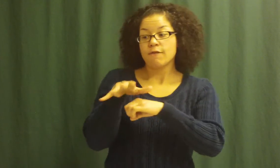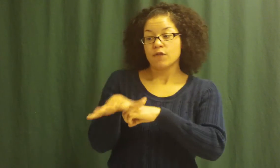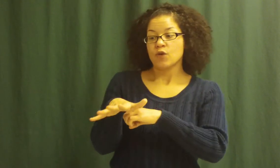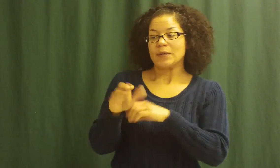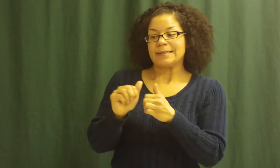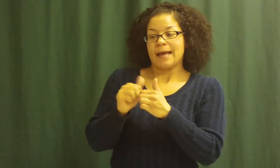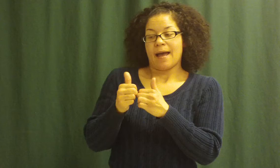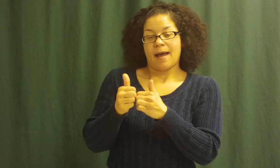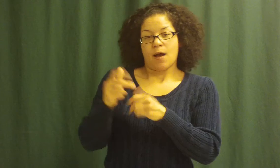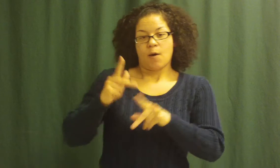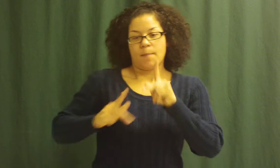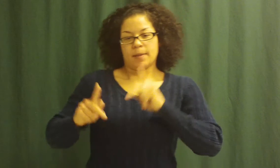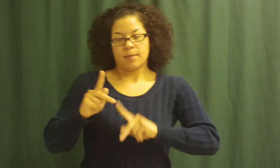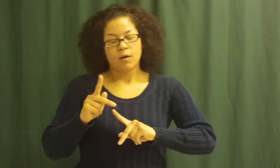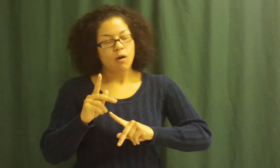events.